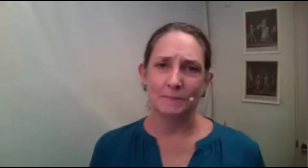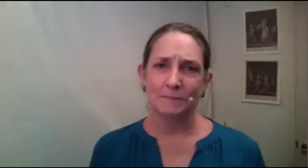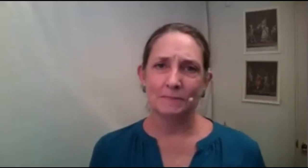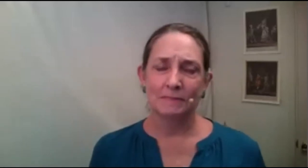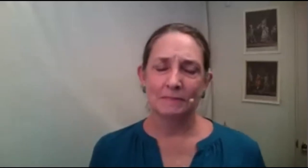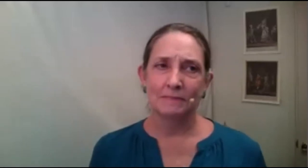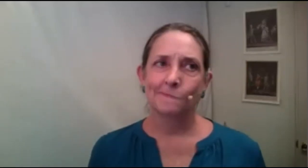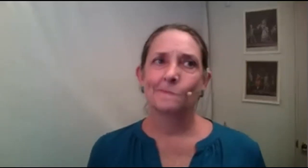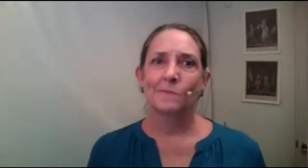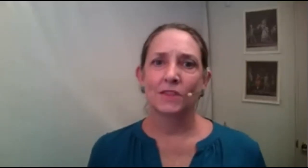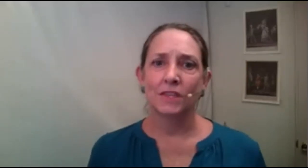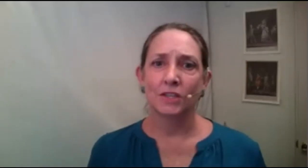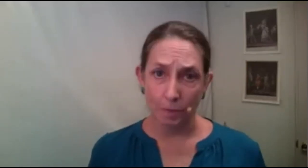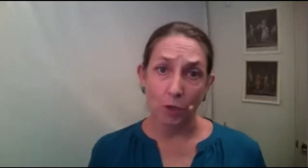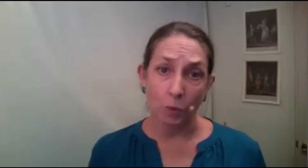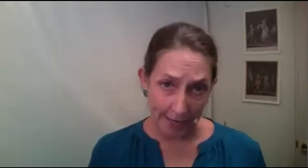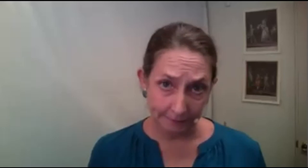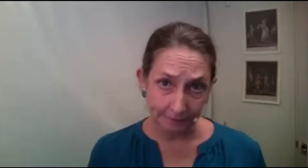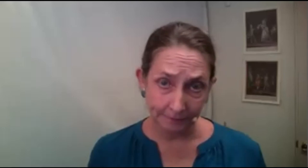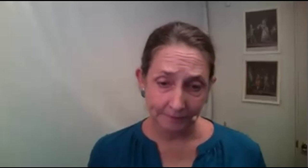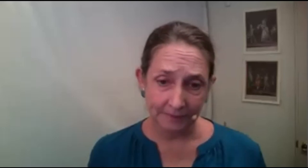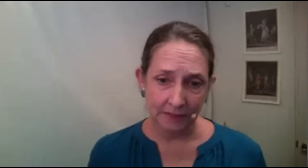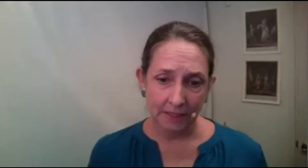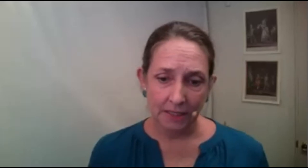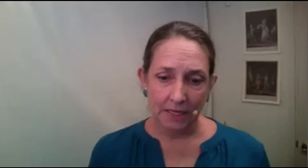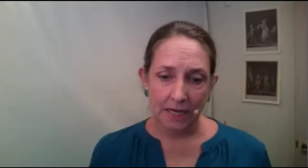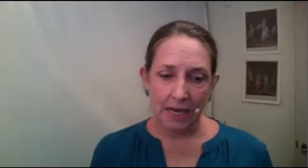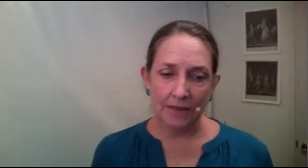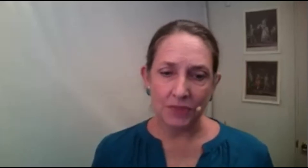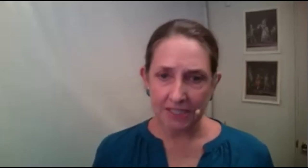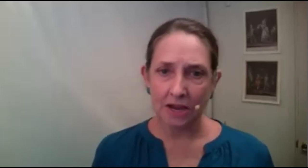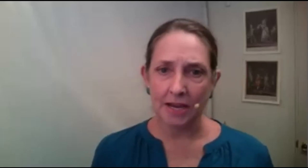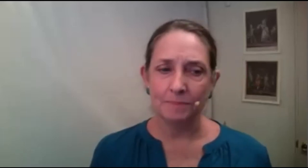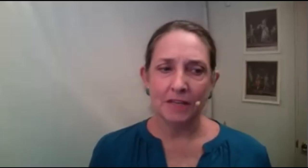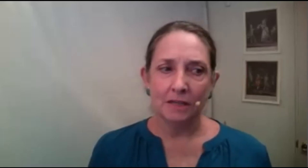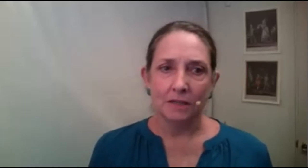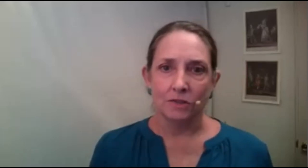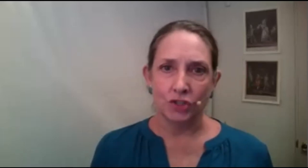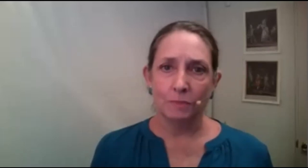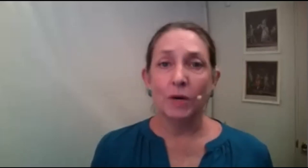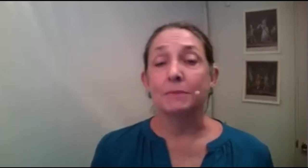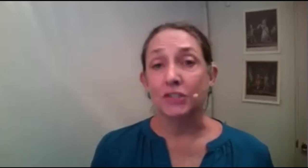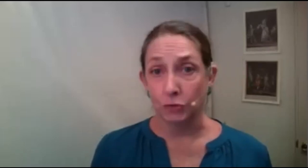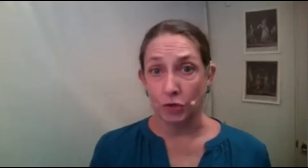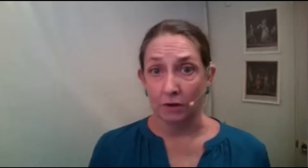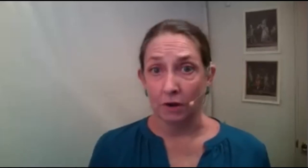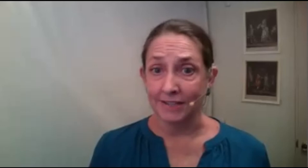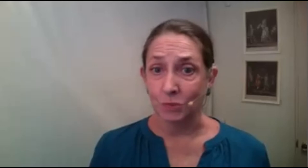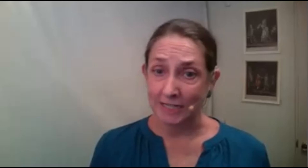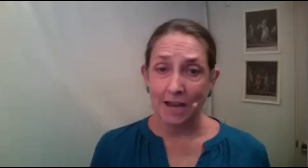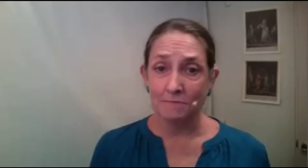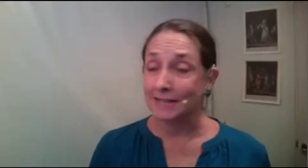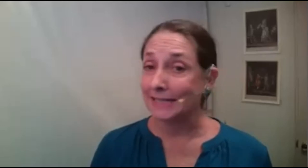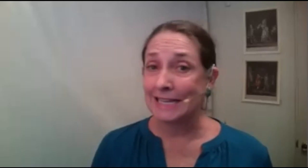5:03 in the morning, the doorbell rang. And this time, Jim grabbed a screwdriver on his